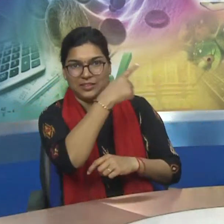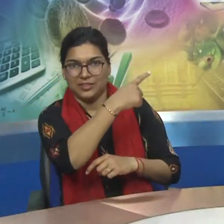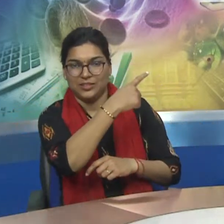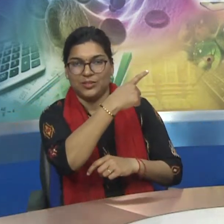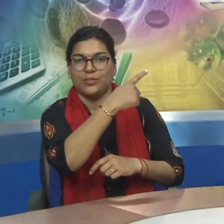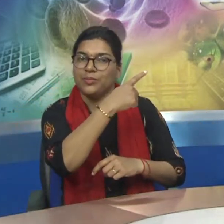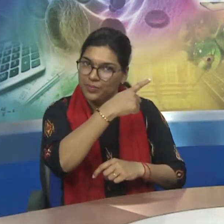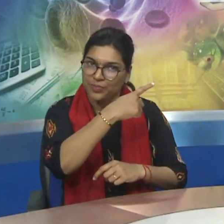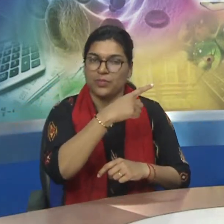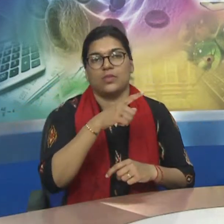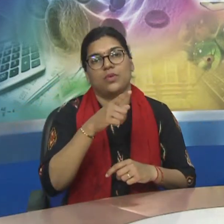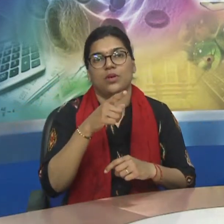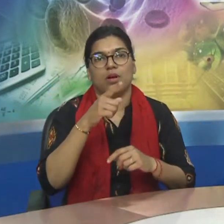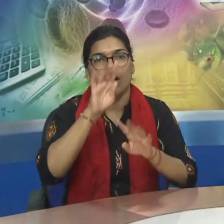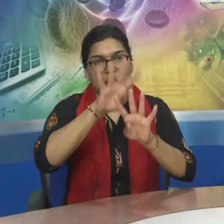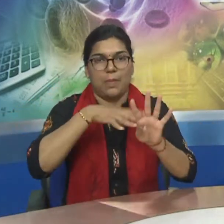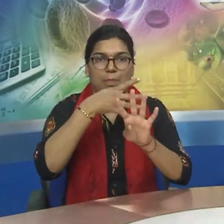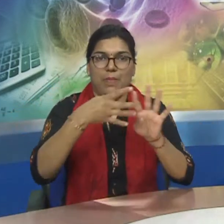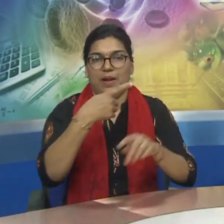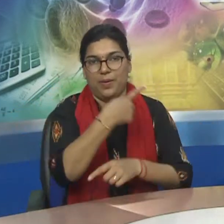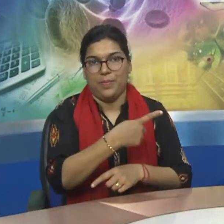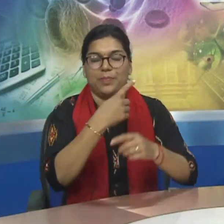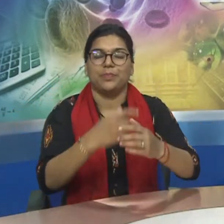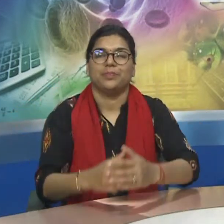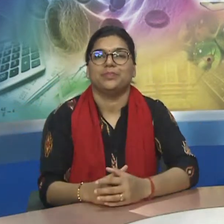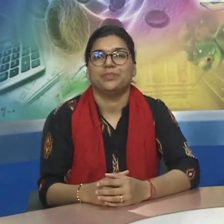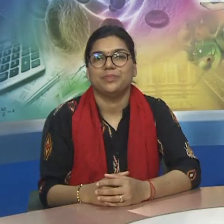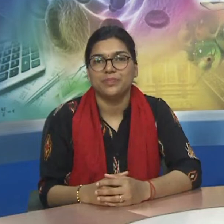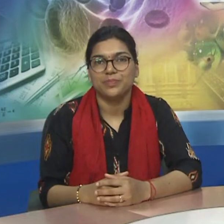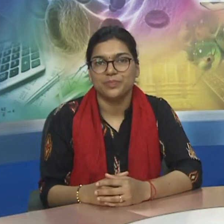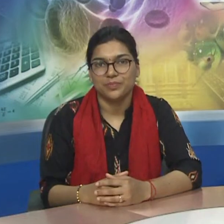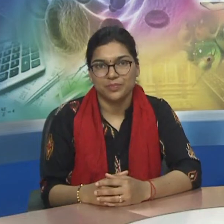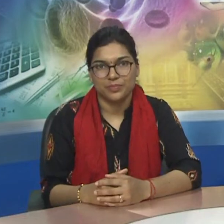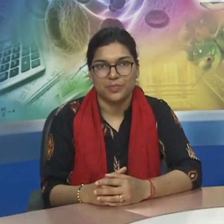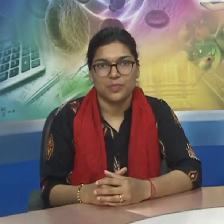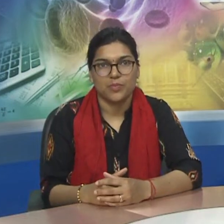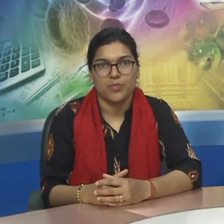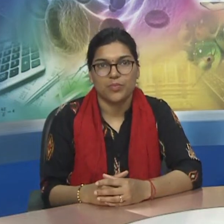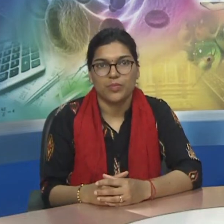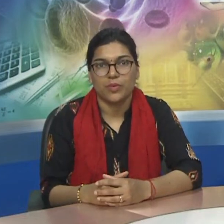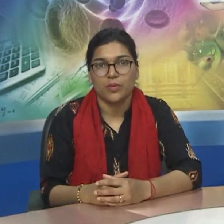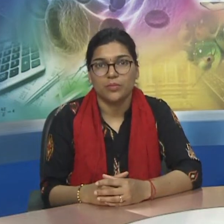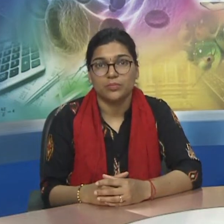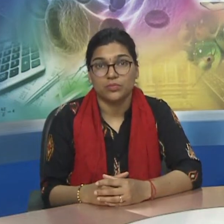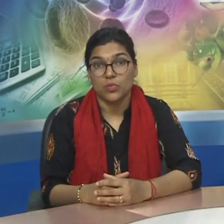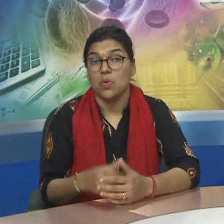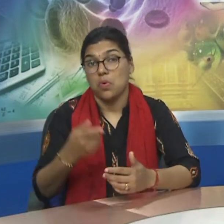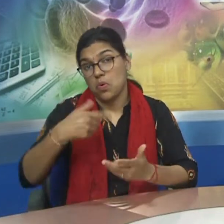need, and when you click on that, you will find the table.